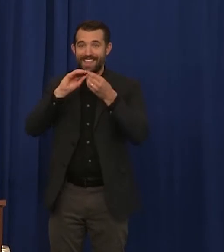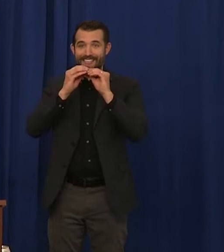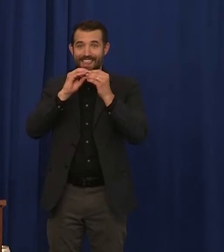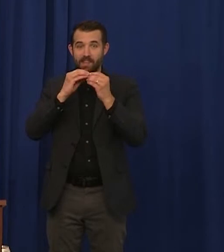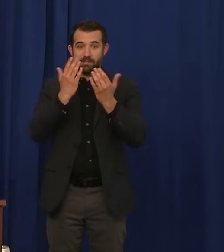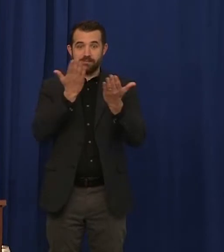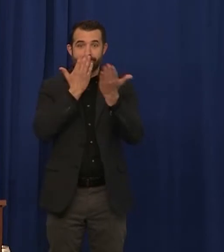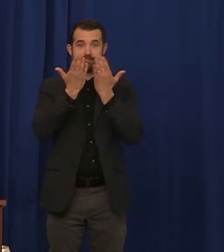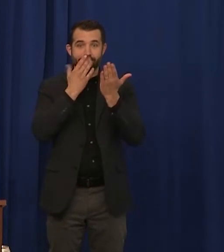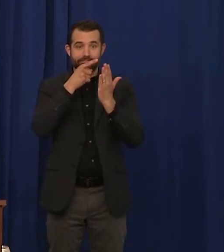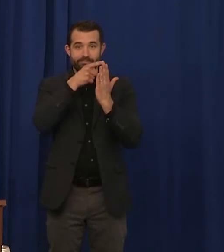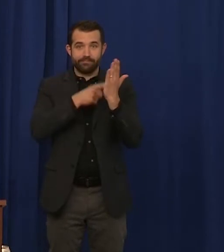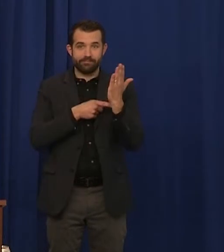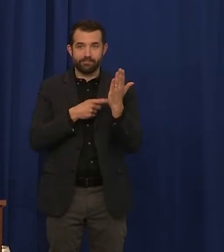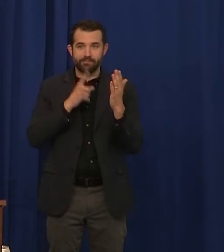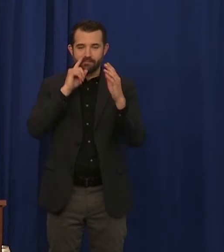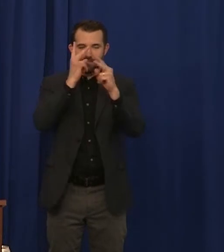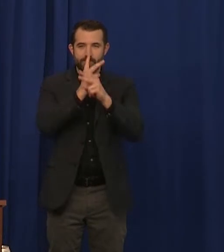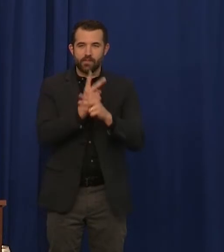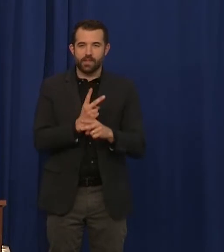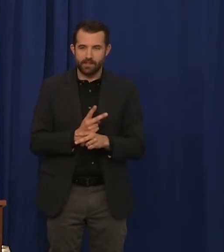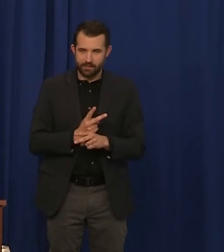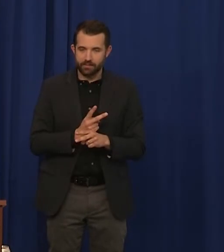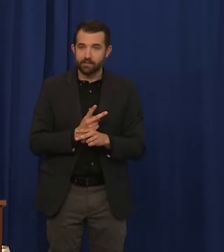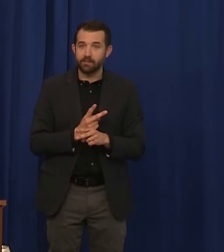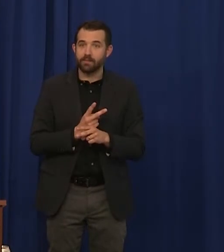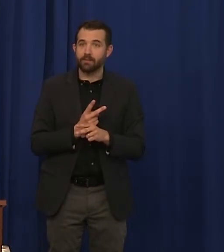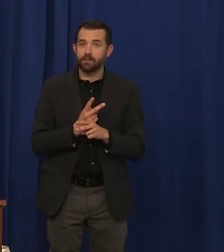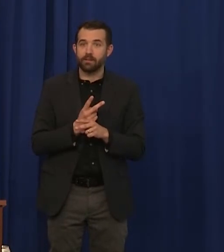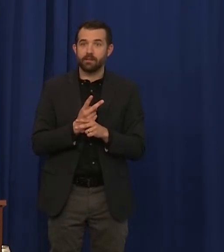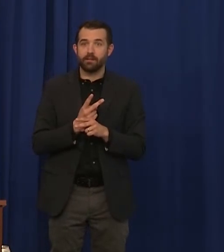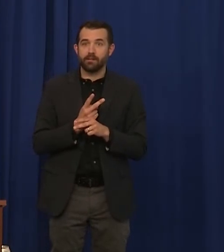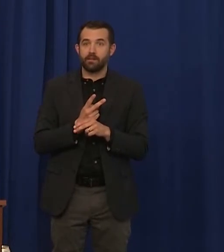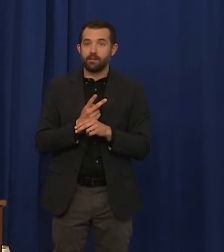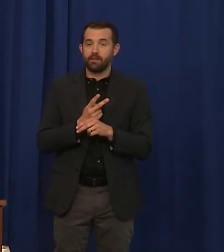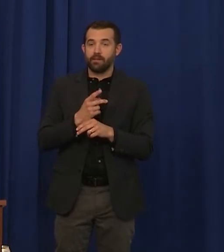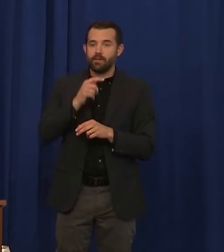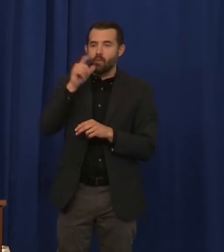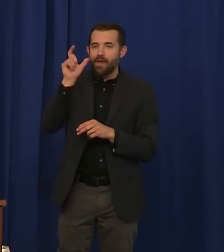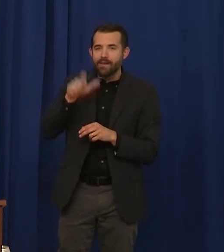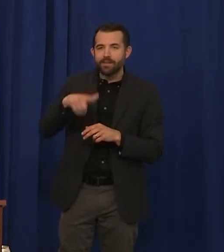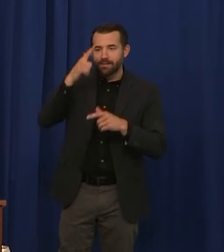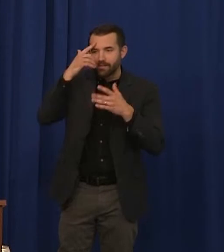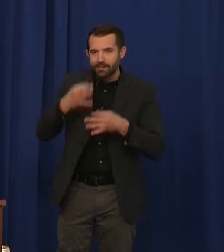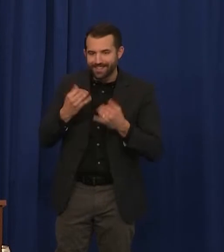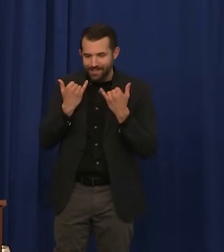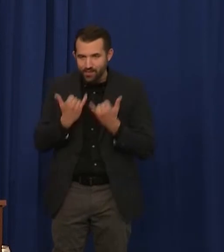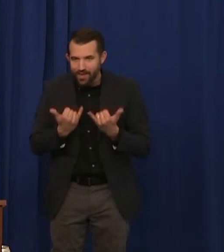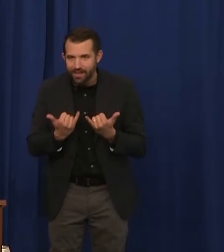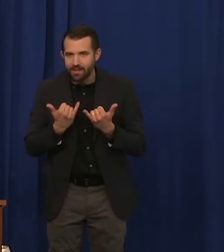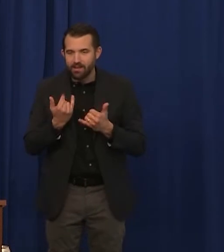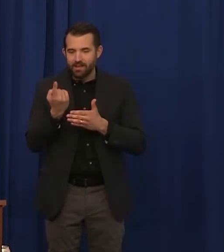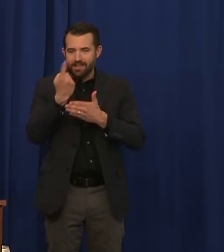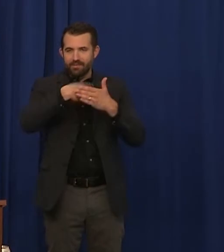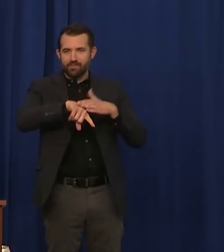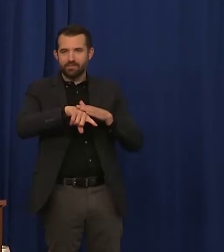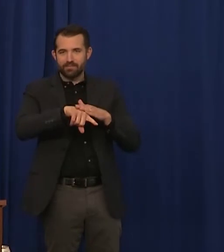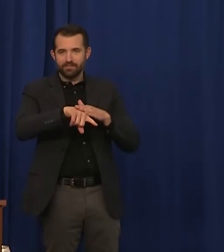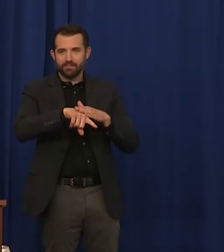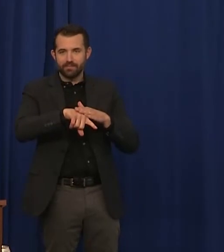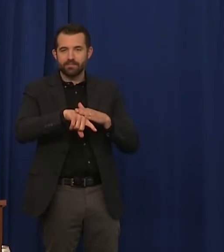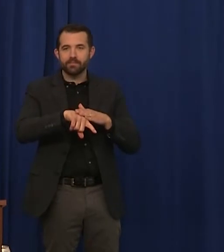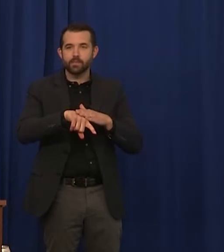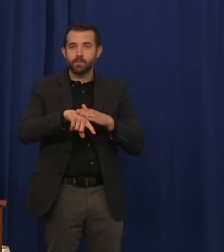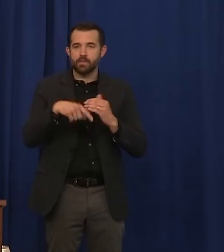no necessity for making a decision today about what we might do a week from now. And so we're looking at the data all the time